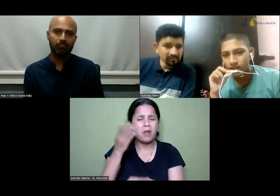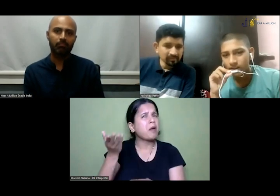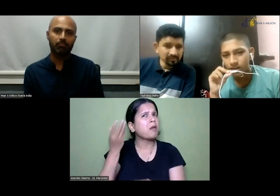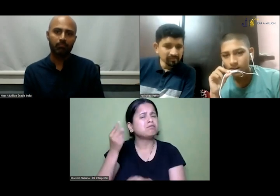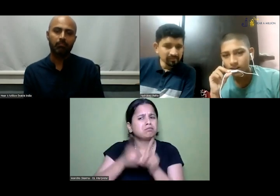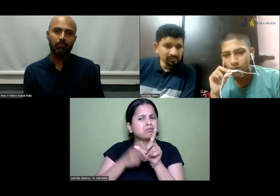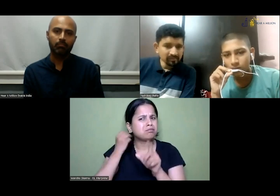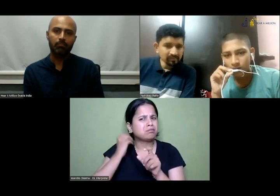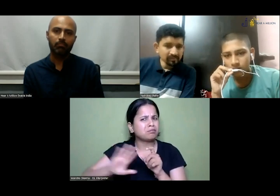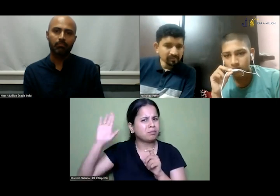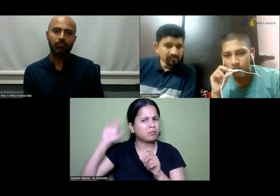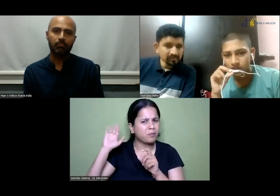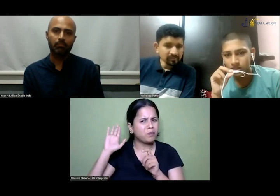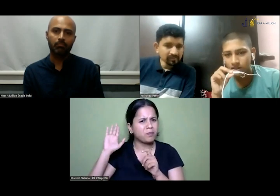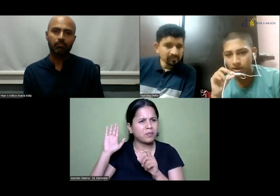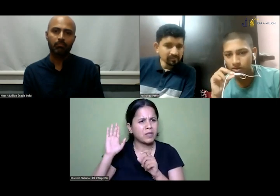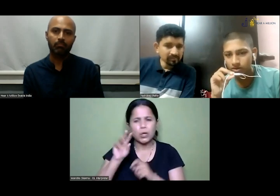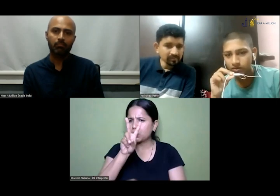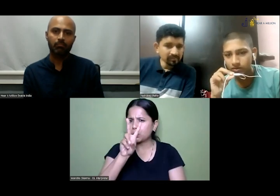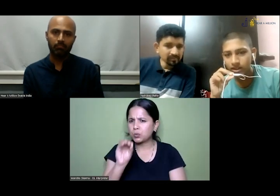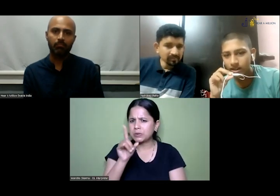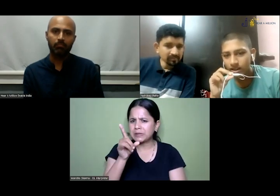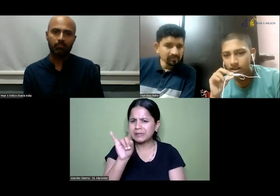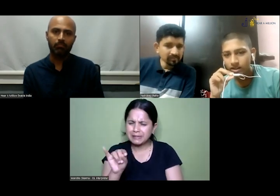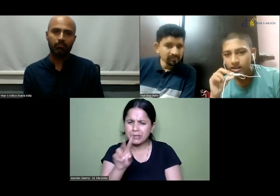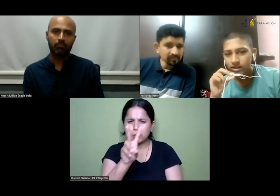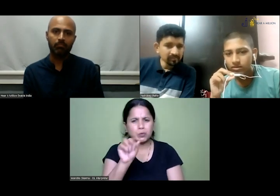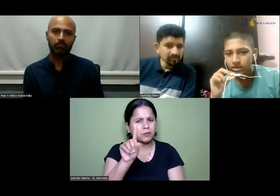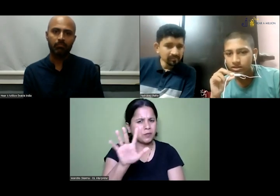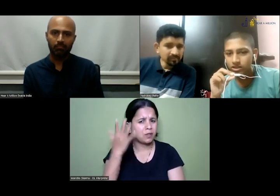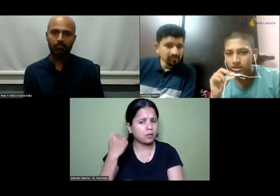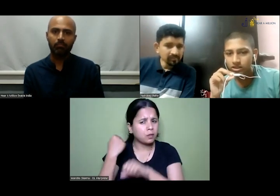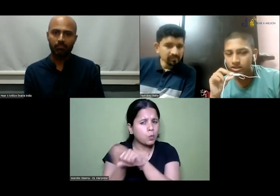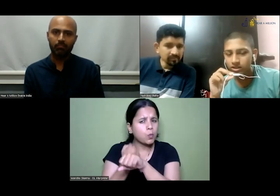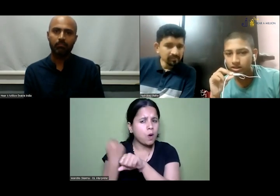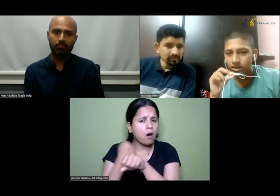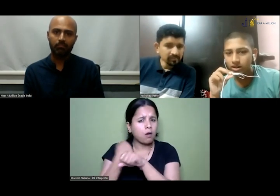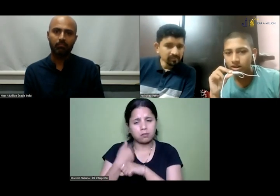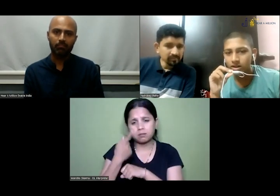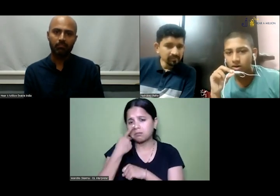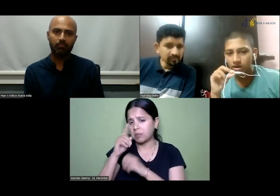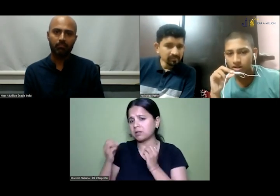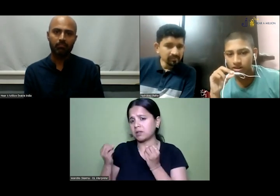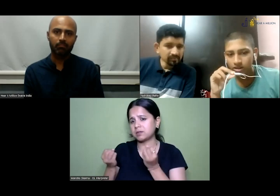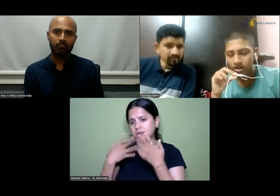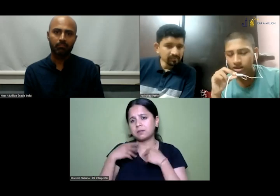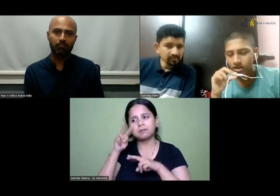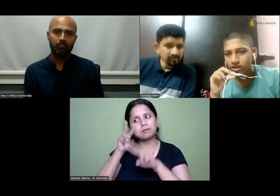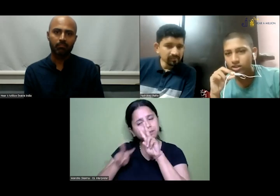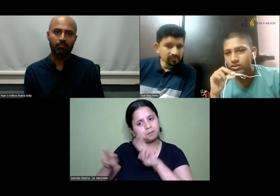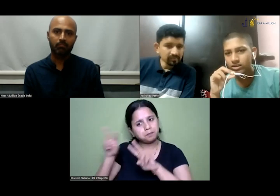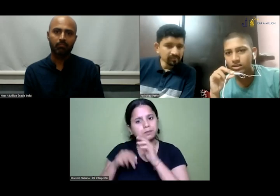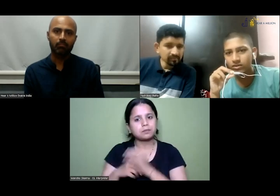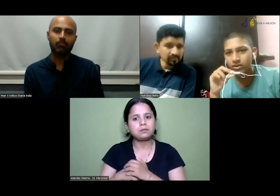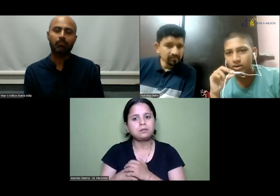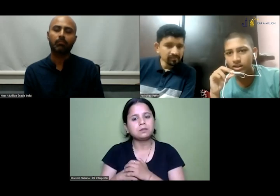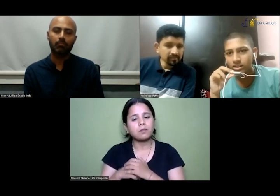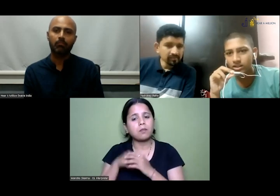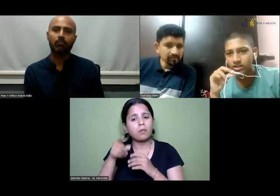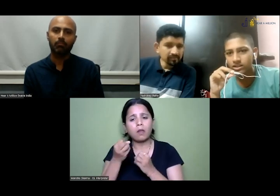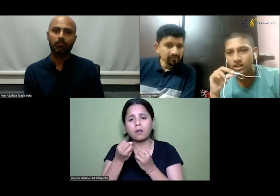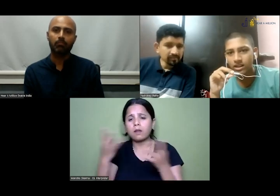like near 2016, 2015, when she got in touch with